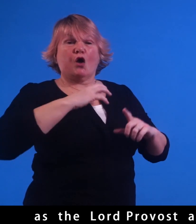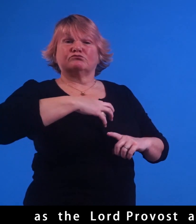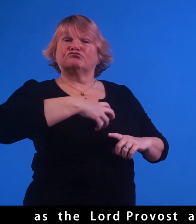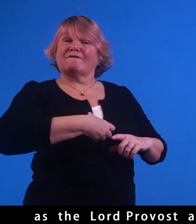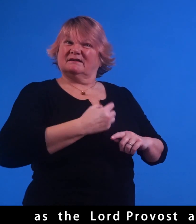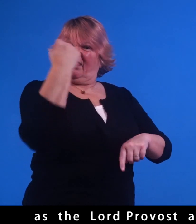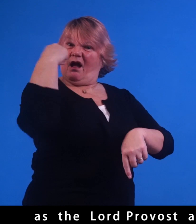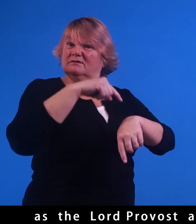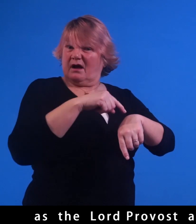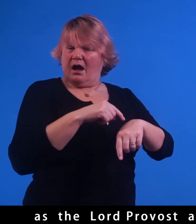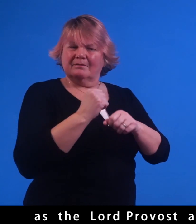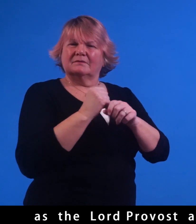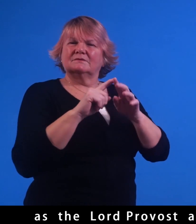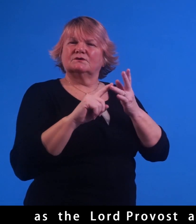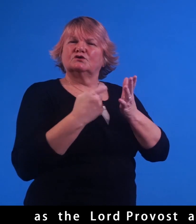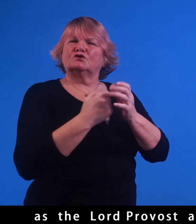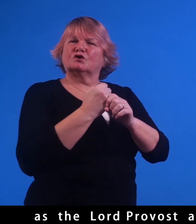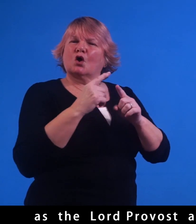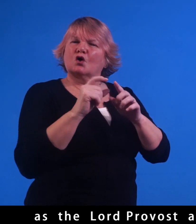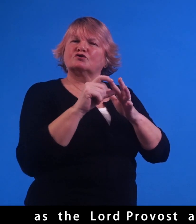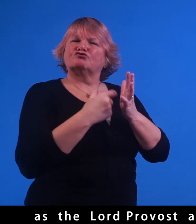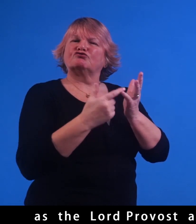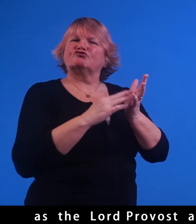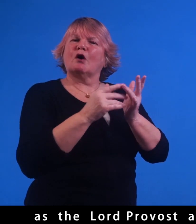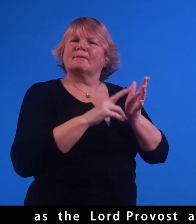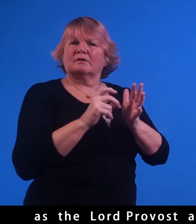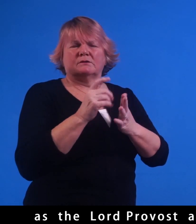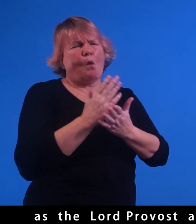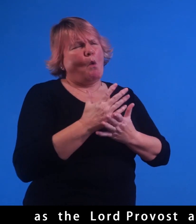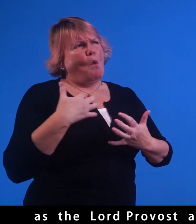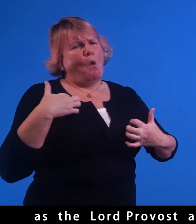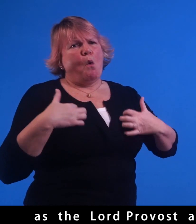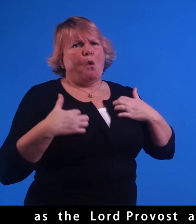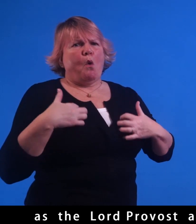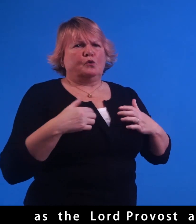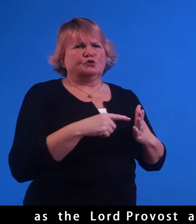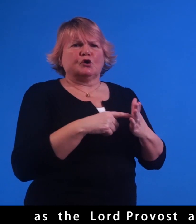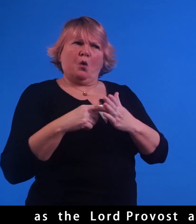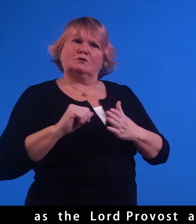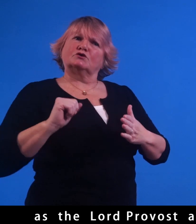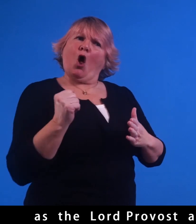as the Lord Provost at the time, George Drummond, was keen to show Scotland's support of the Union.